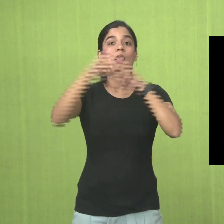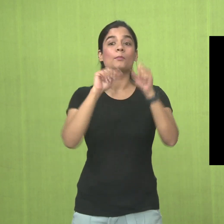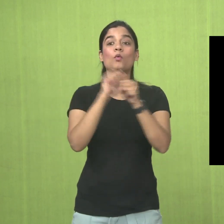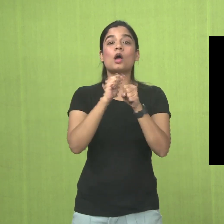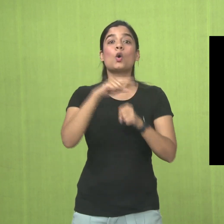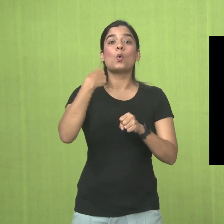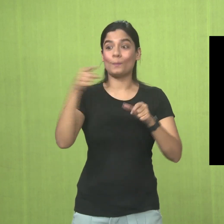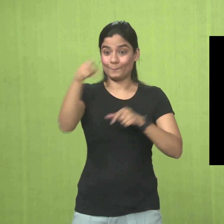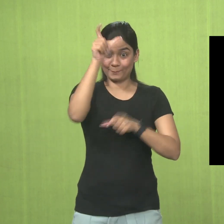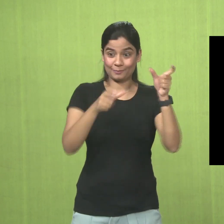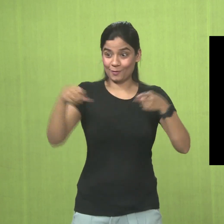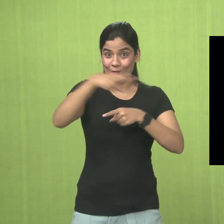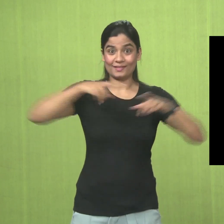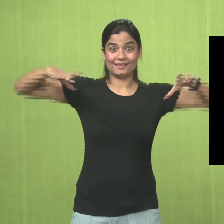is an ethic.